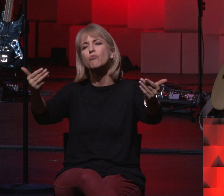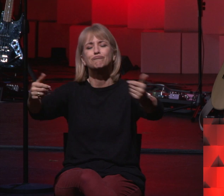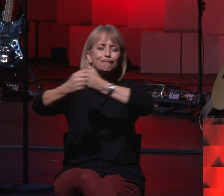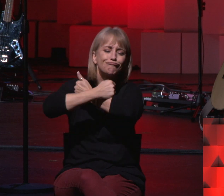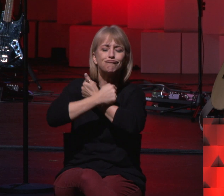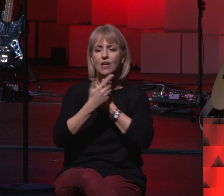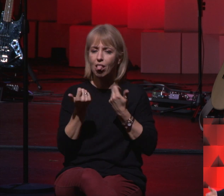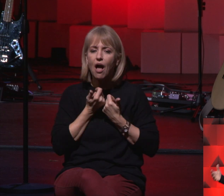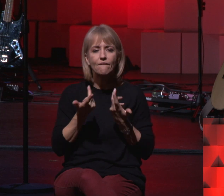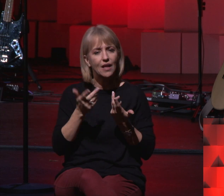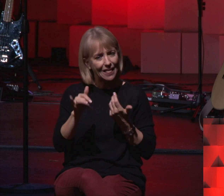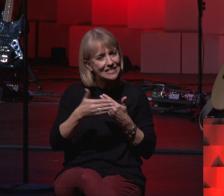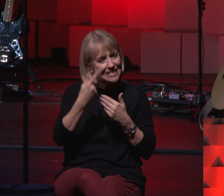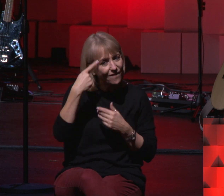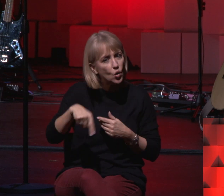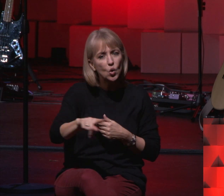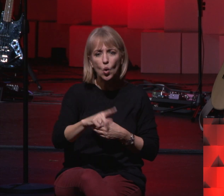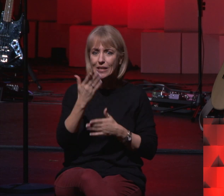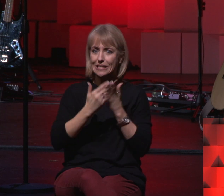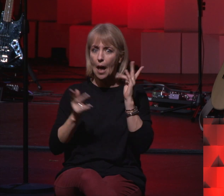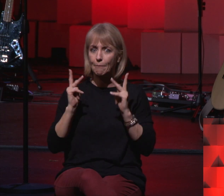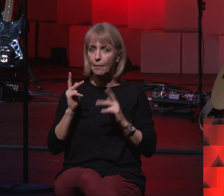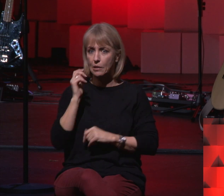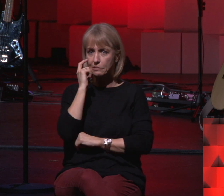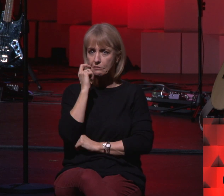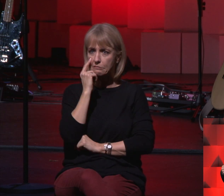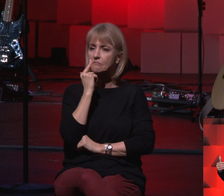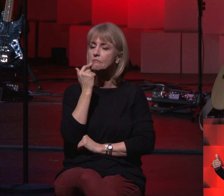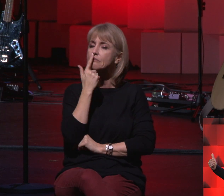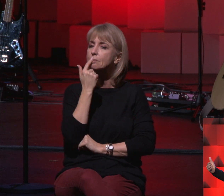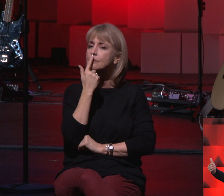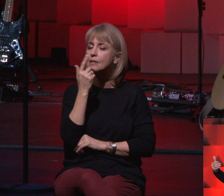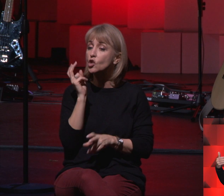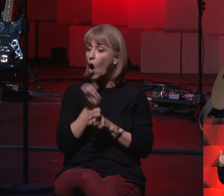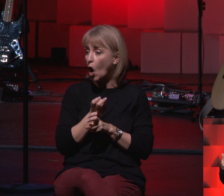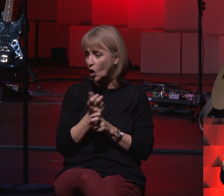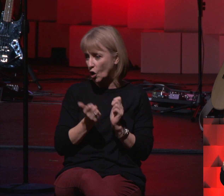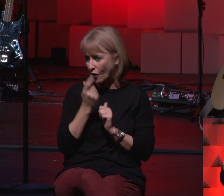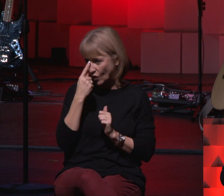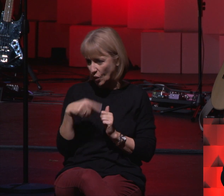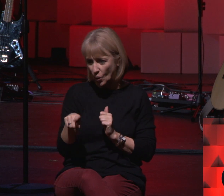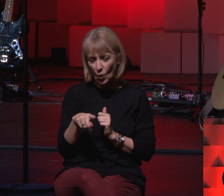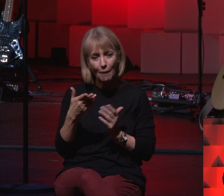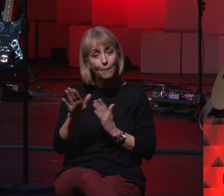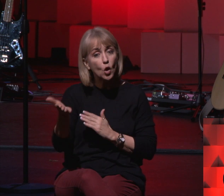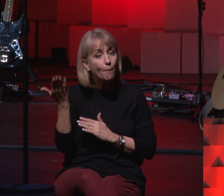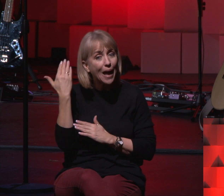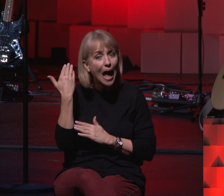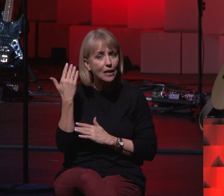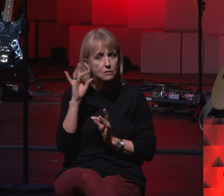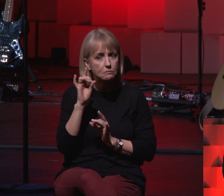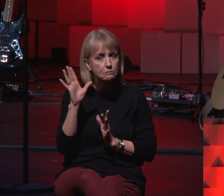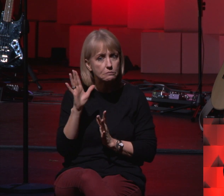them. So share that compassion. For others of you, it's just not. Maybe it's because of your past, because of where you're at. Maybe you're like the